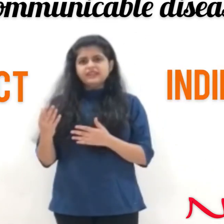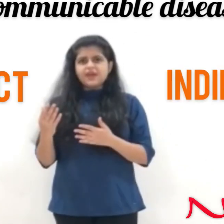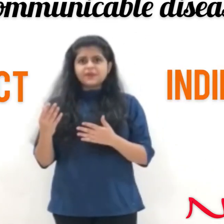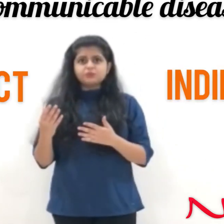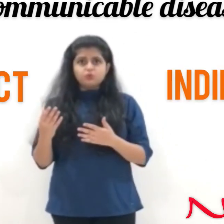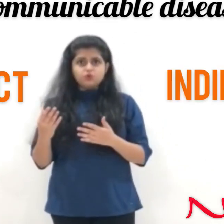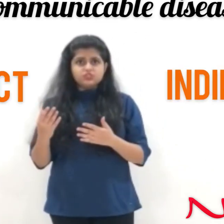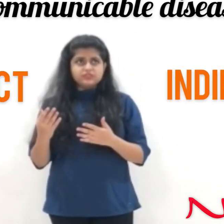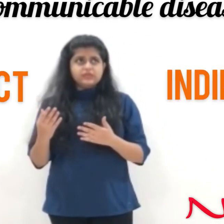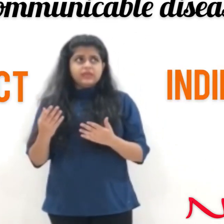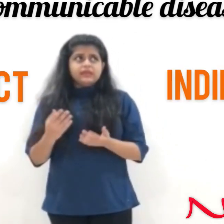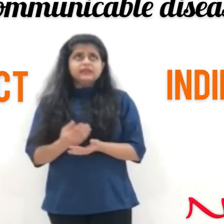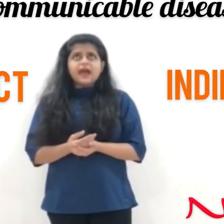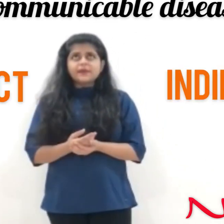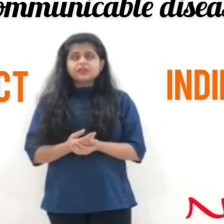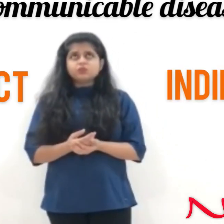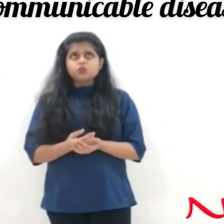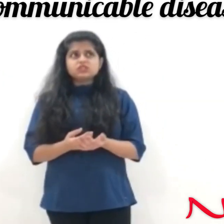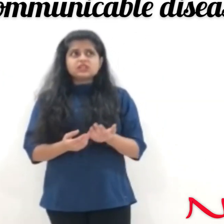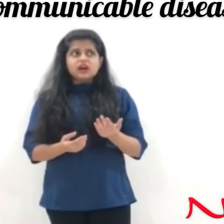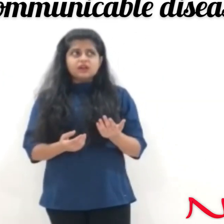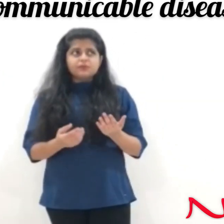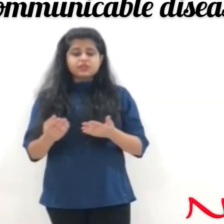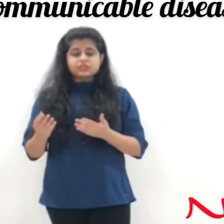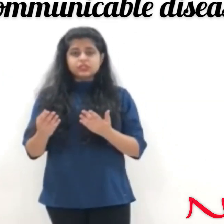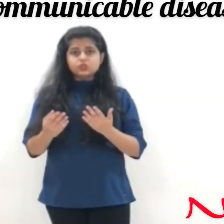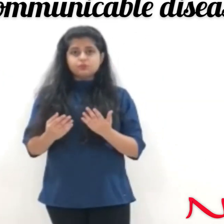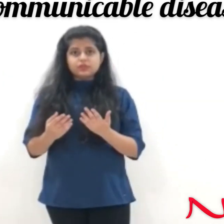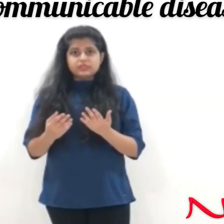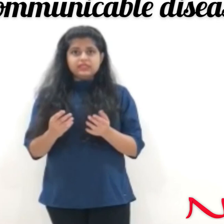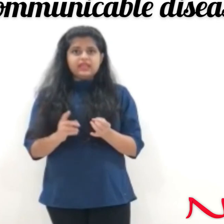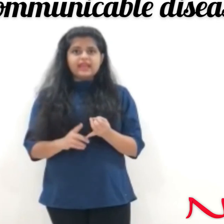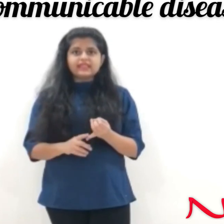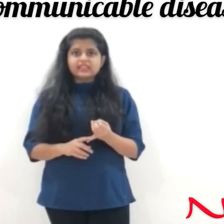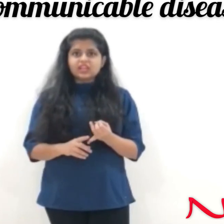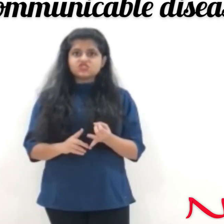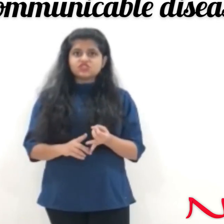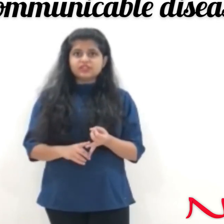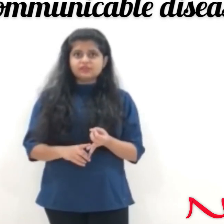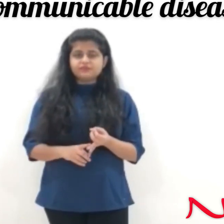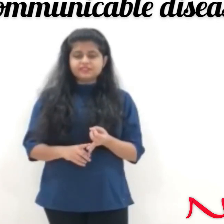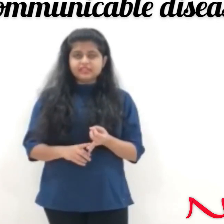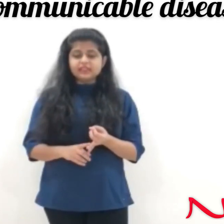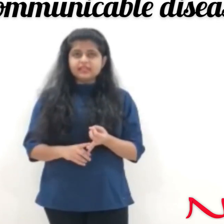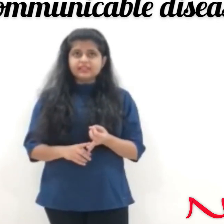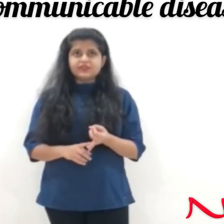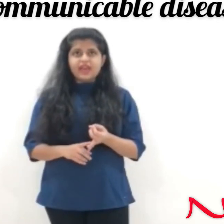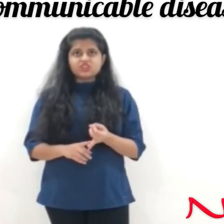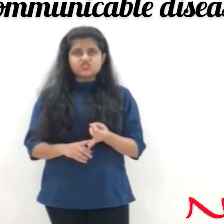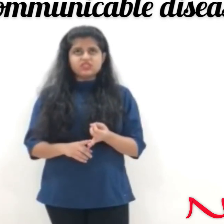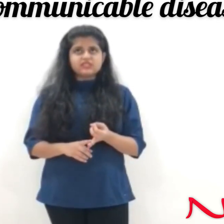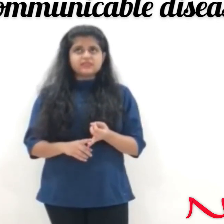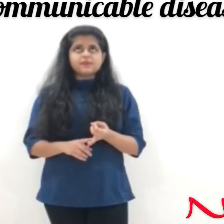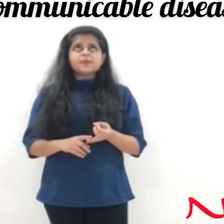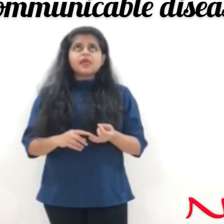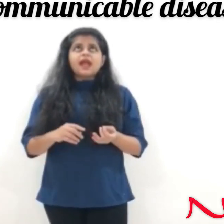indirect modes. Direct modes are person to person, like touch, physical interactions,